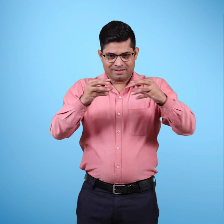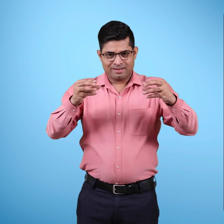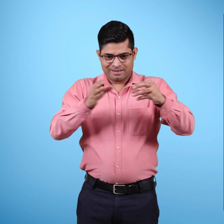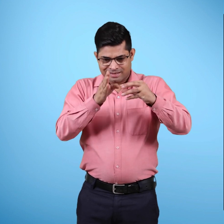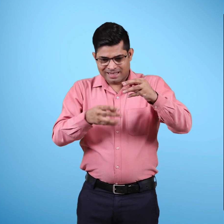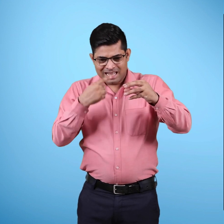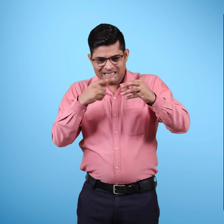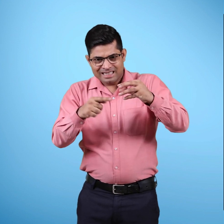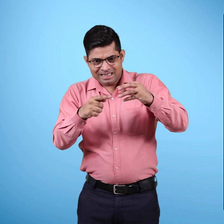sweet potato,